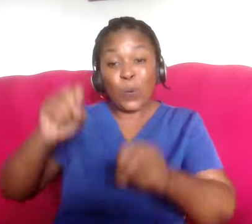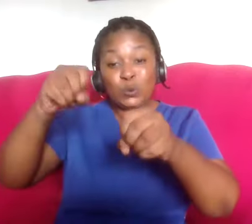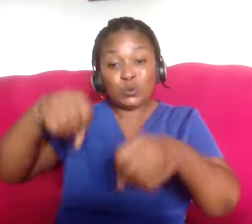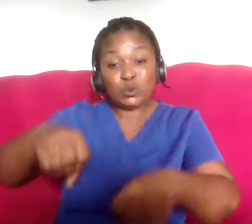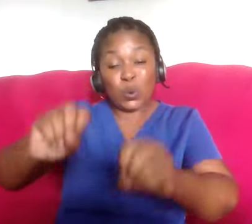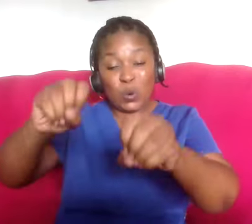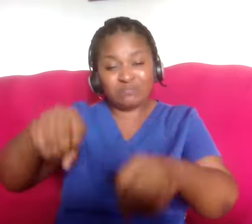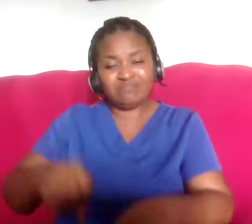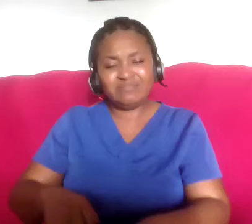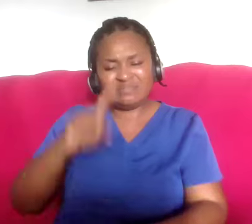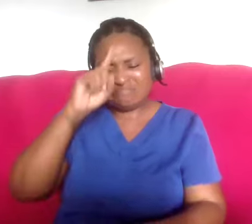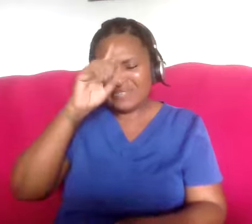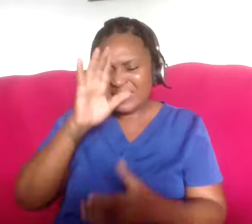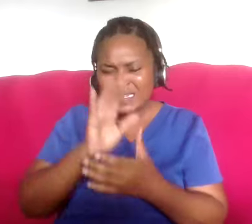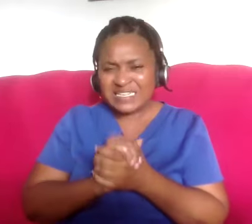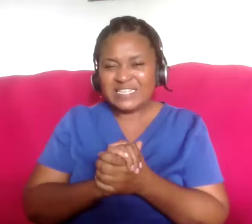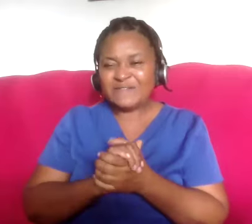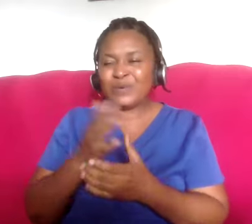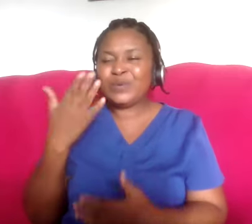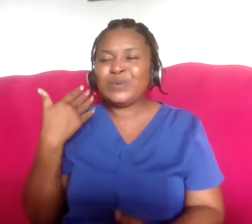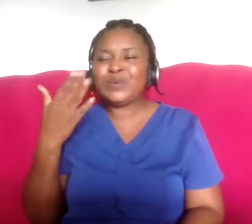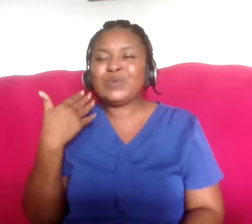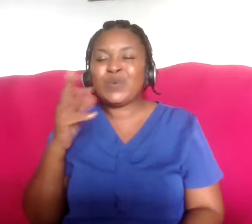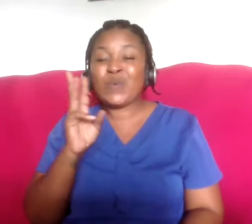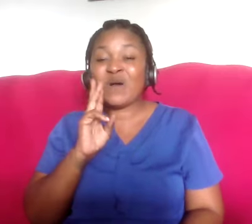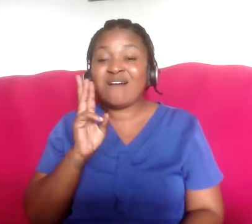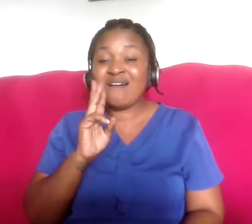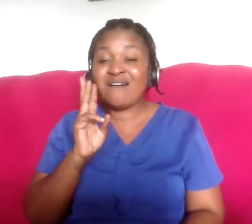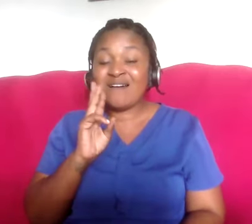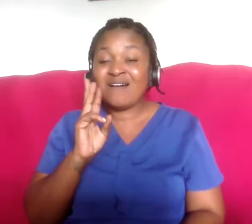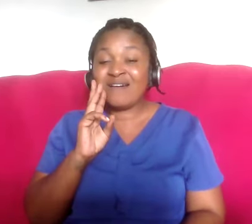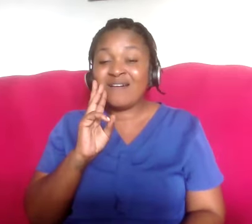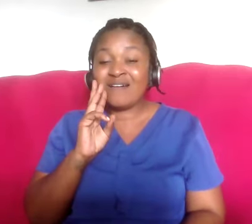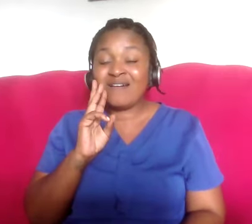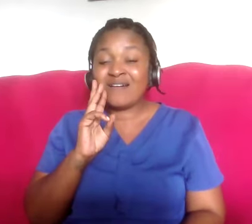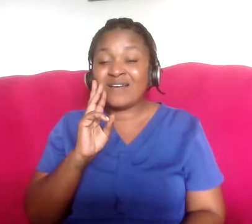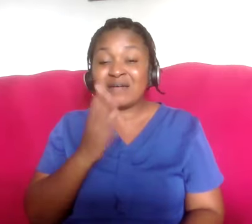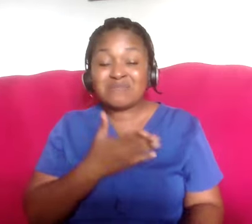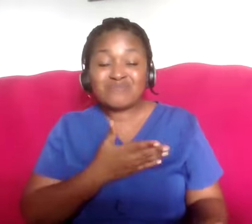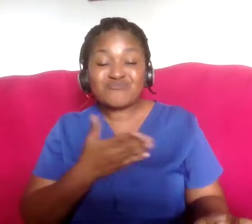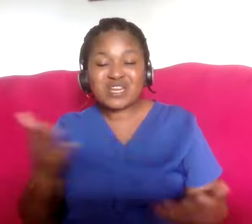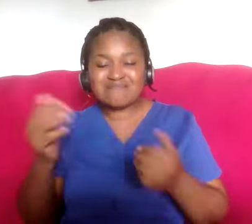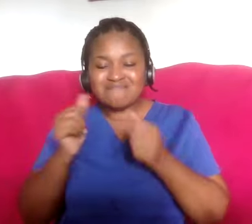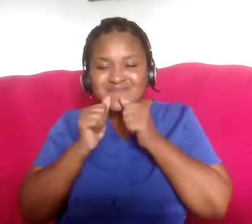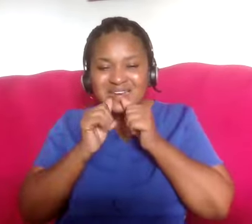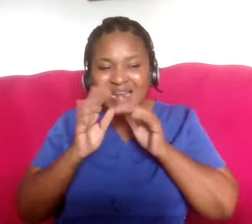believing the cool waters bring blessings and a fresh start.